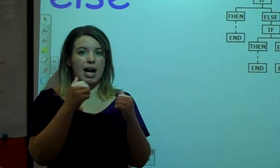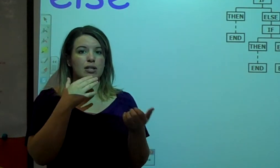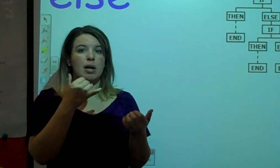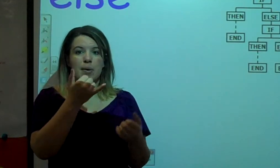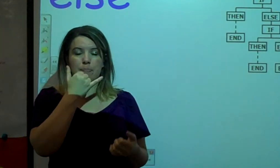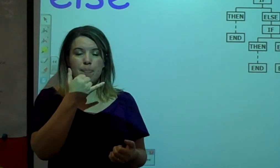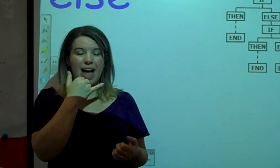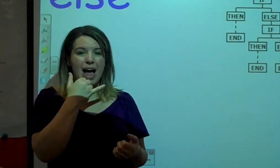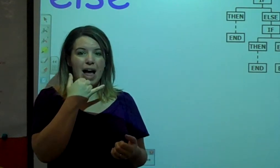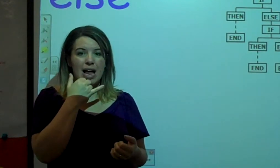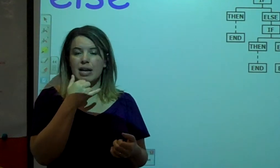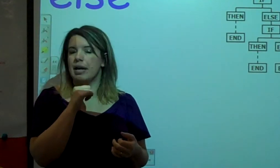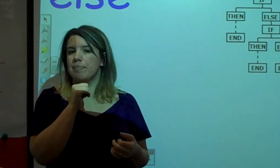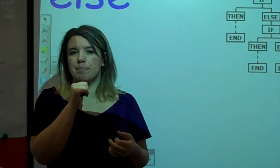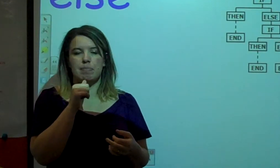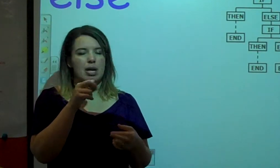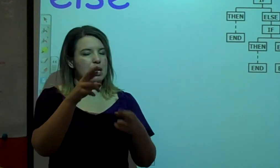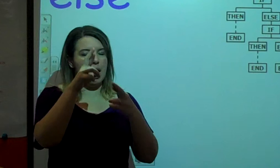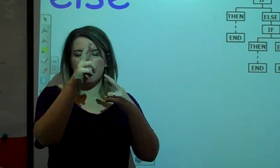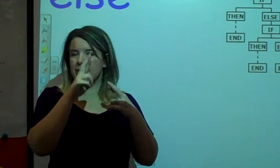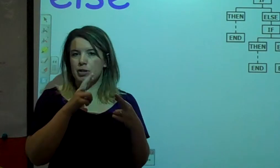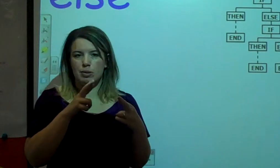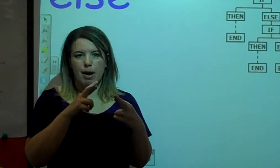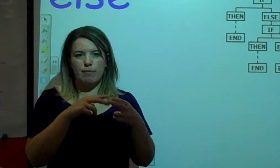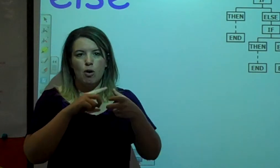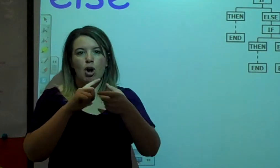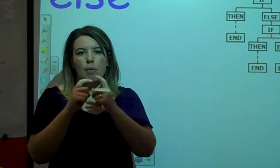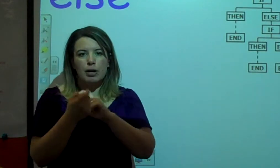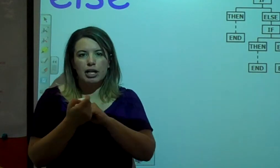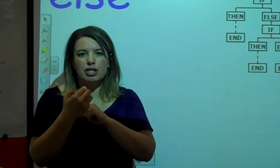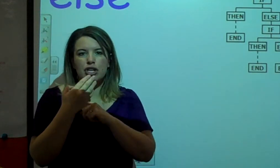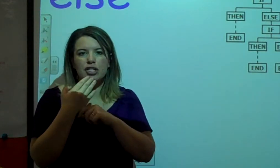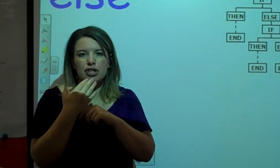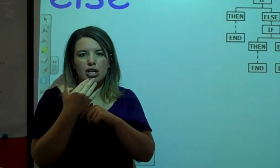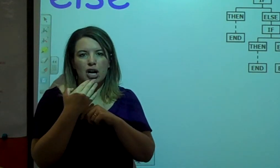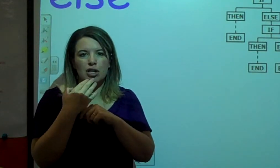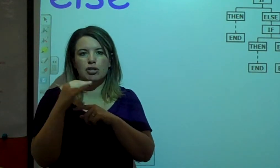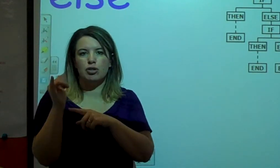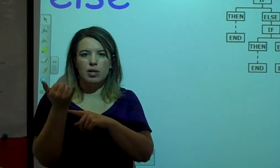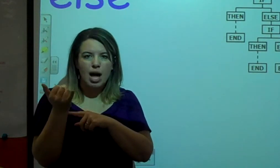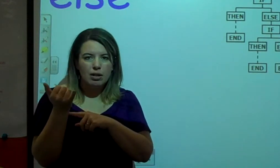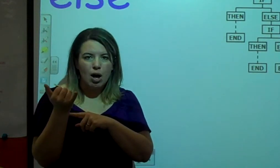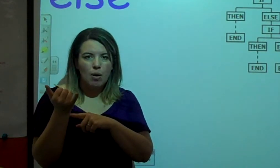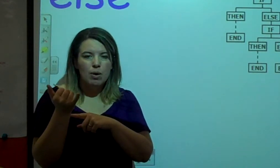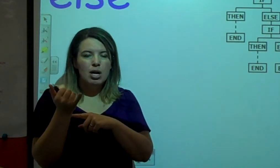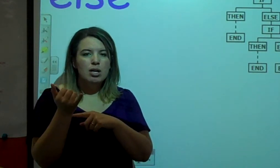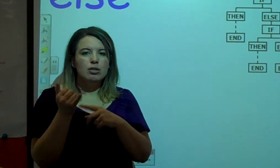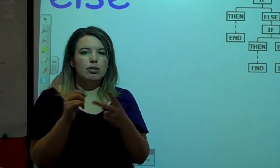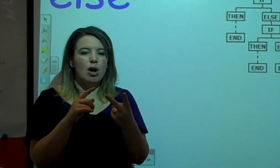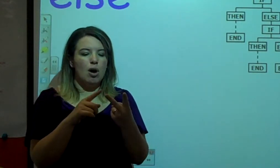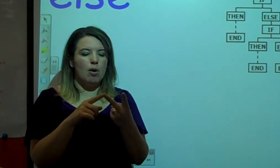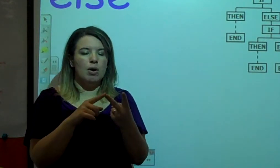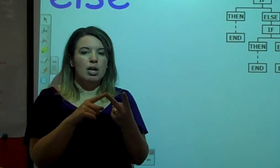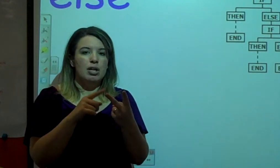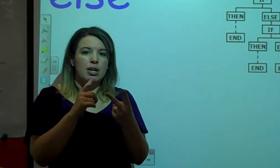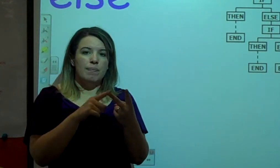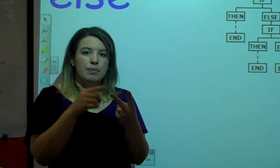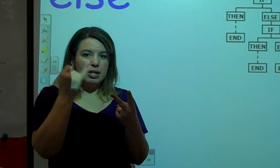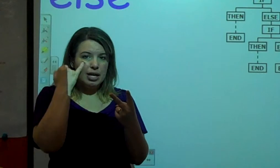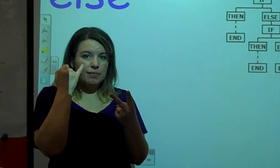act bad and not be respectful, we're going to change your color to yellow. So if